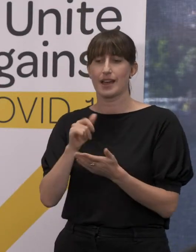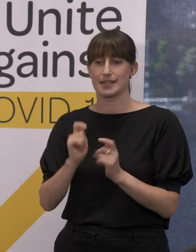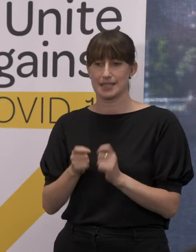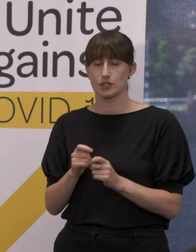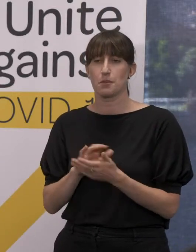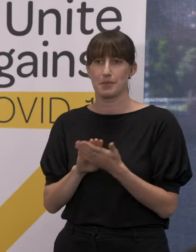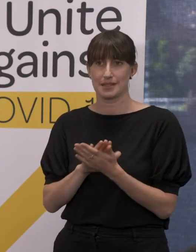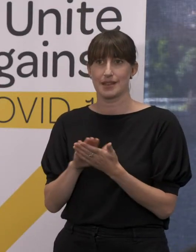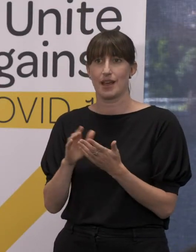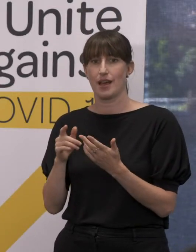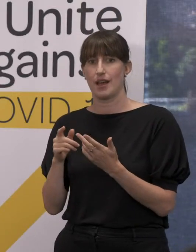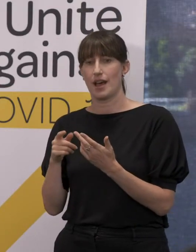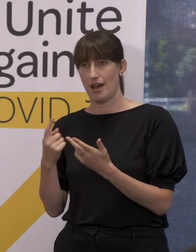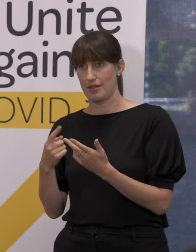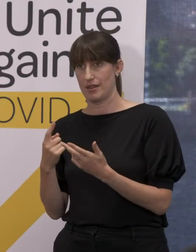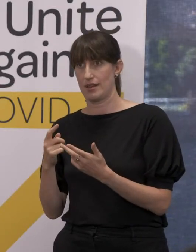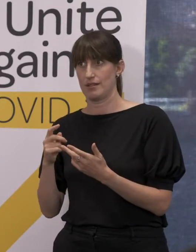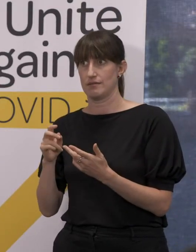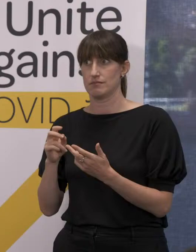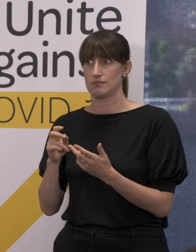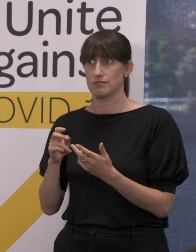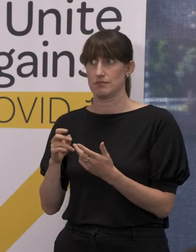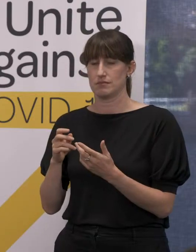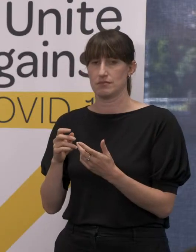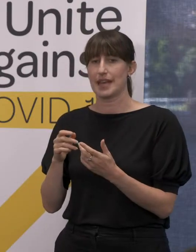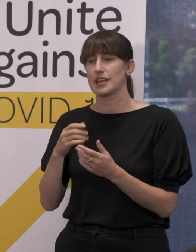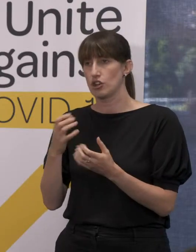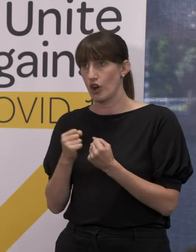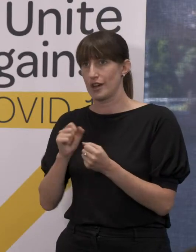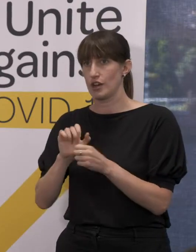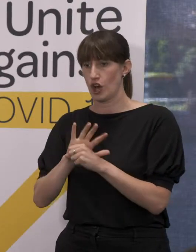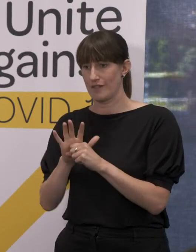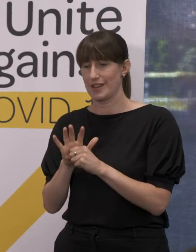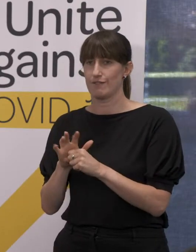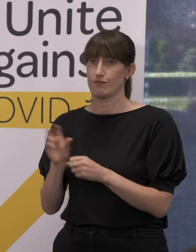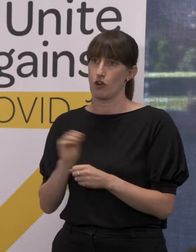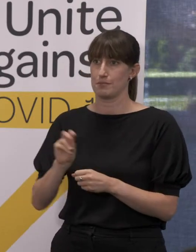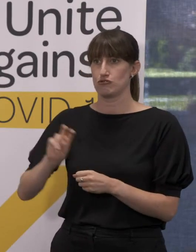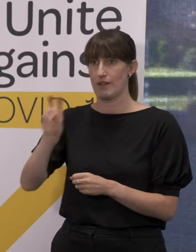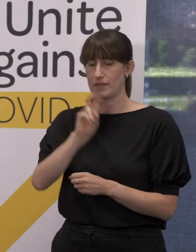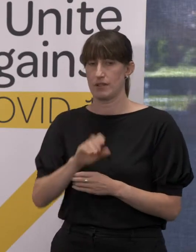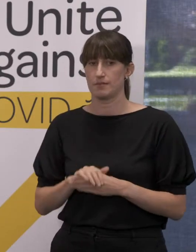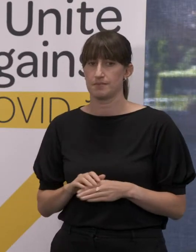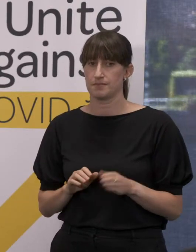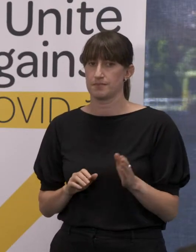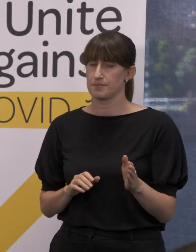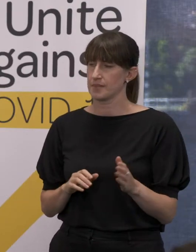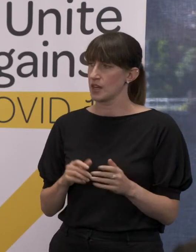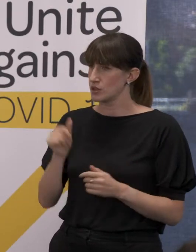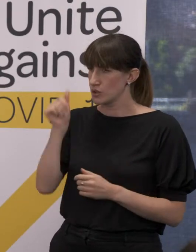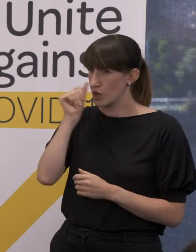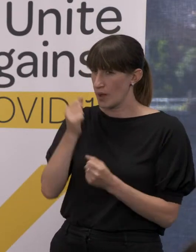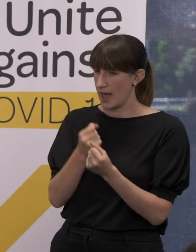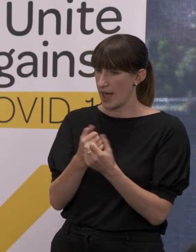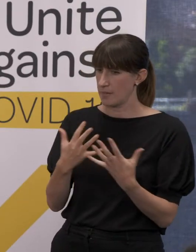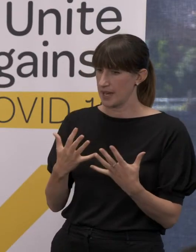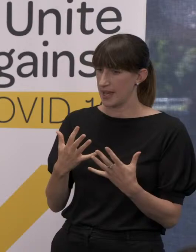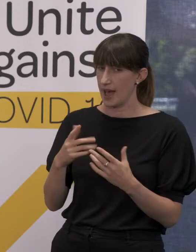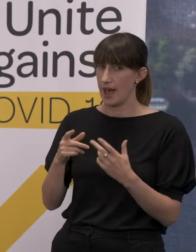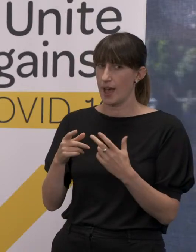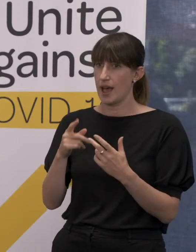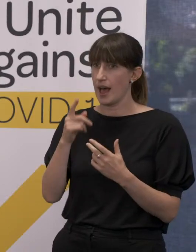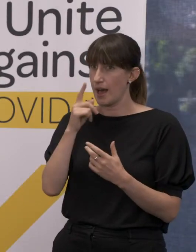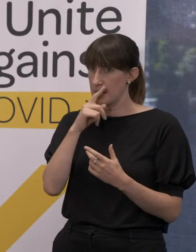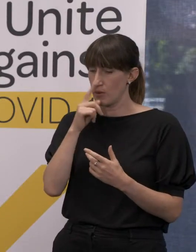other MIQ workers have not yet been vaccinated? For whatever reason? Yeah, look, I don't exactly, and as I said, one of the